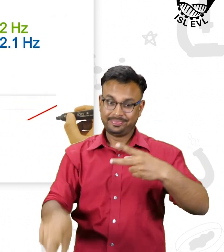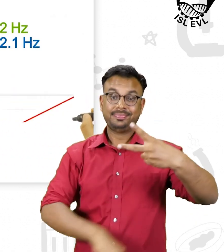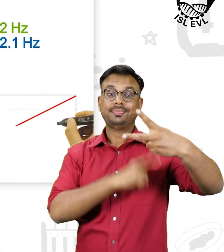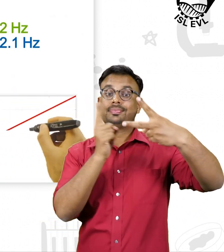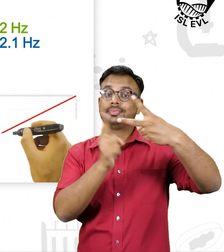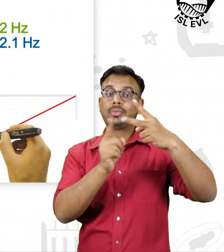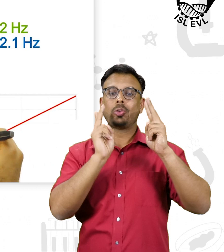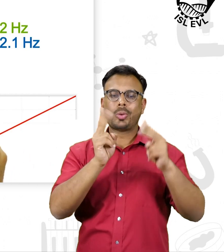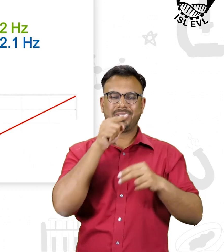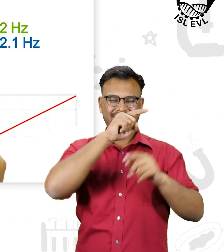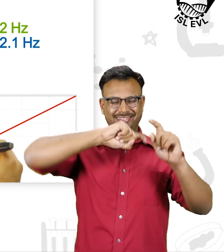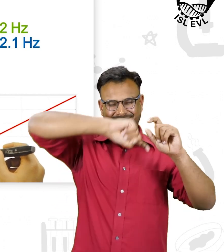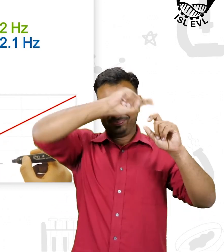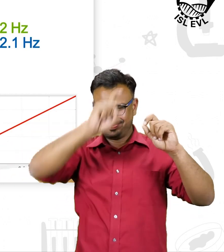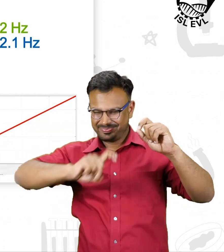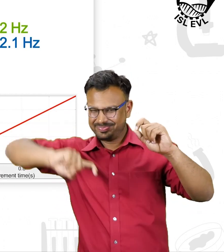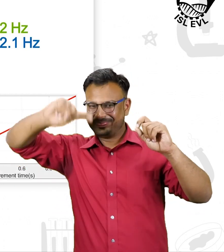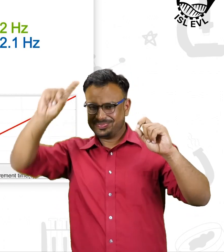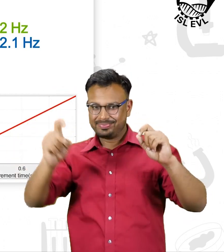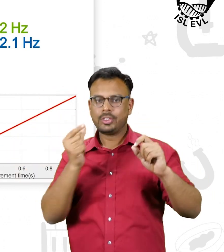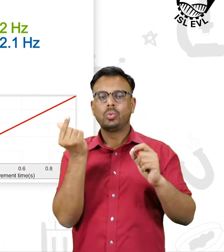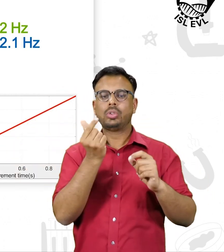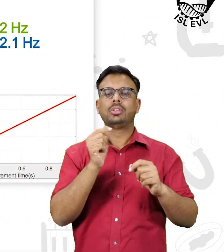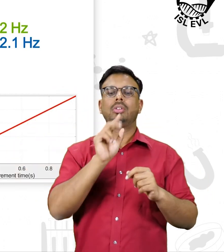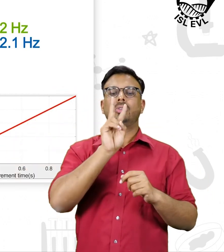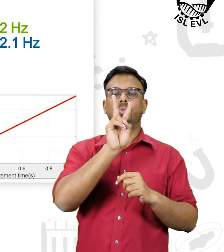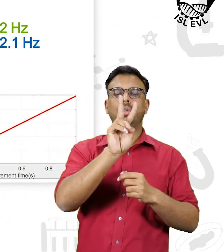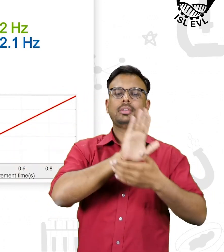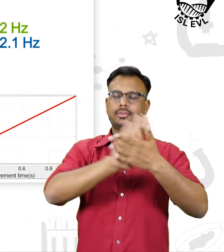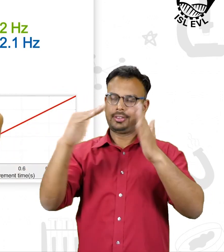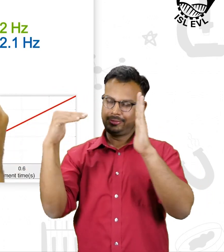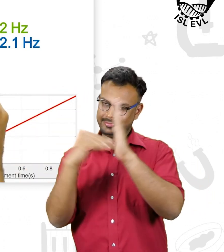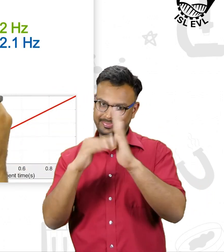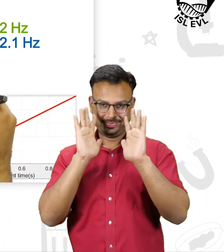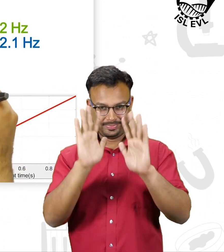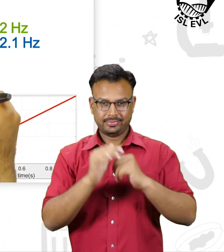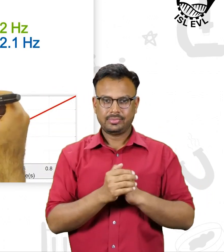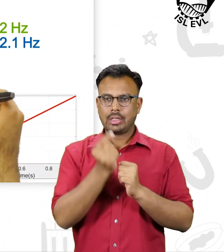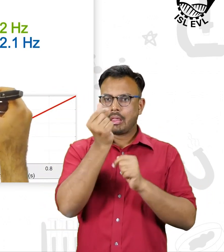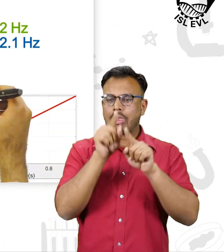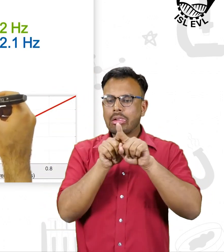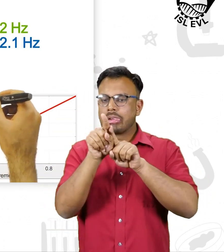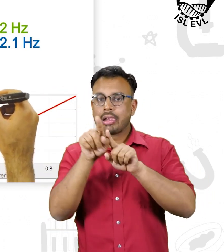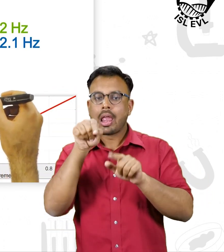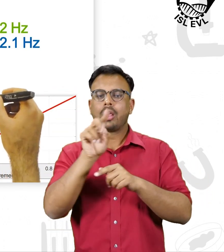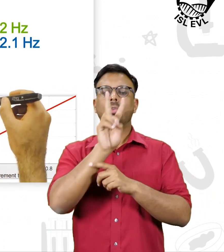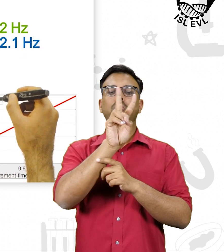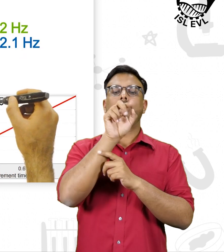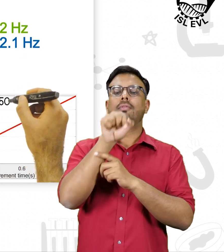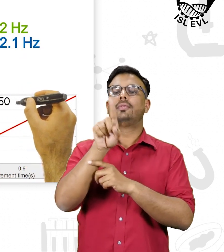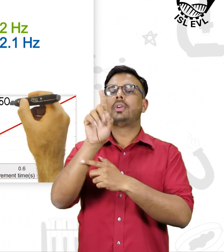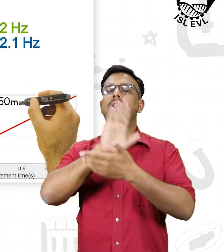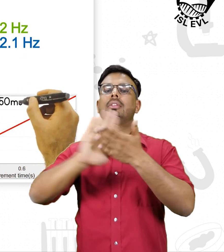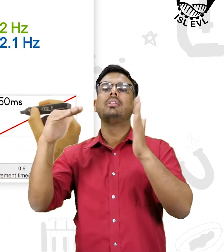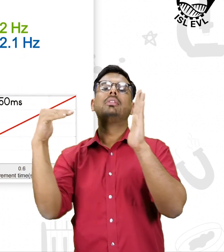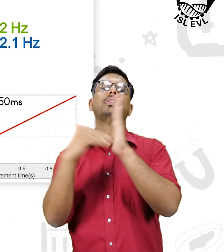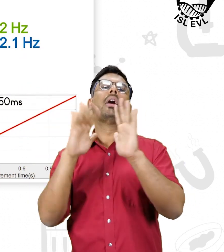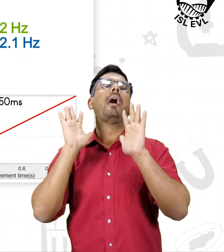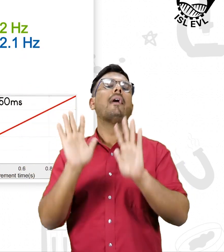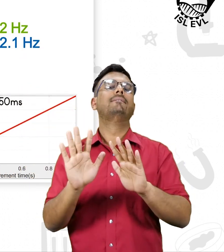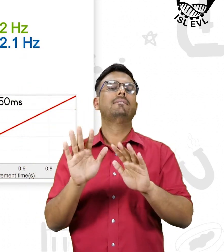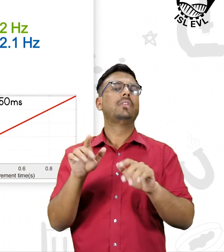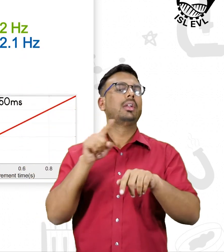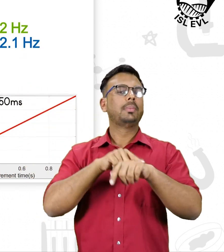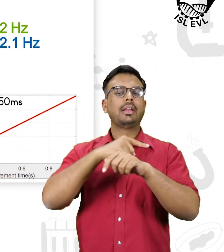time difference between the two oscillators. We can see here that for every second, the clock is running 50